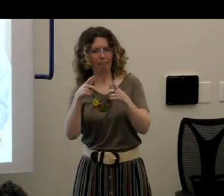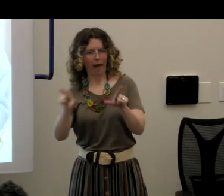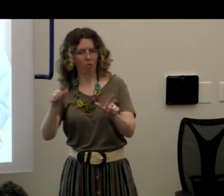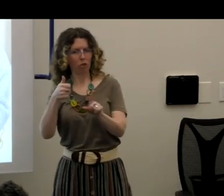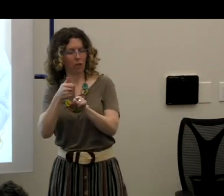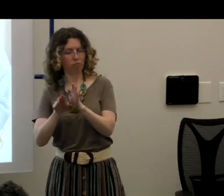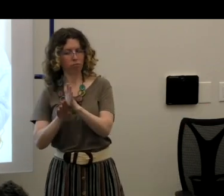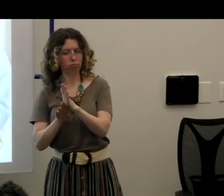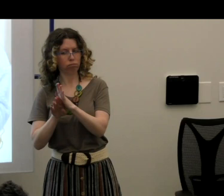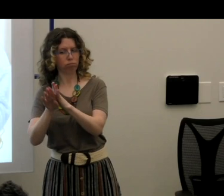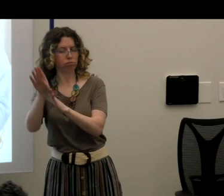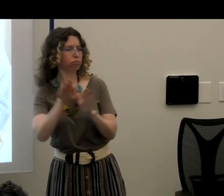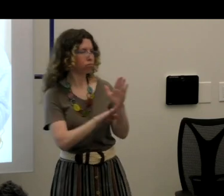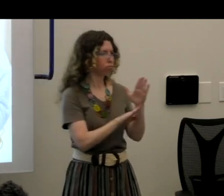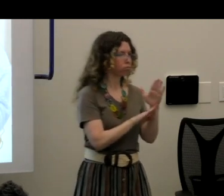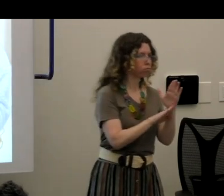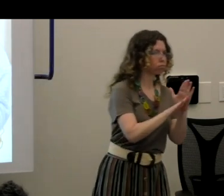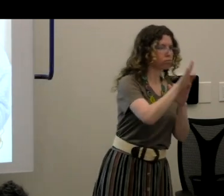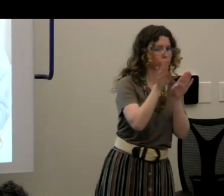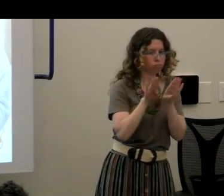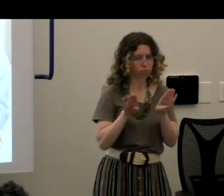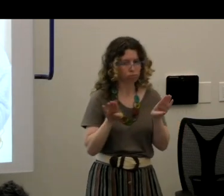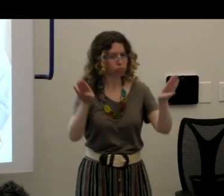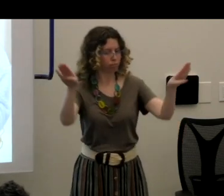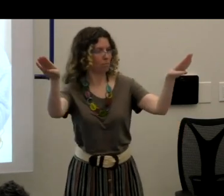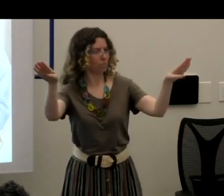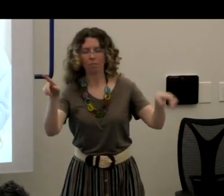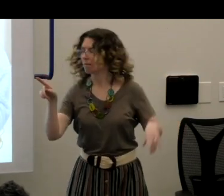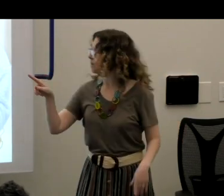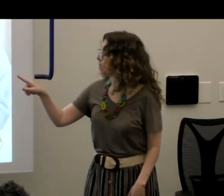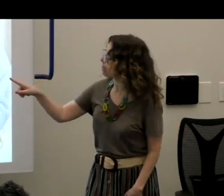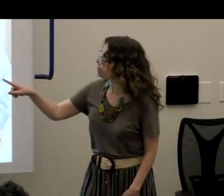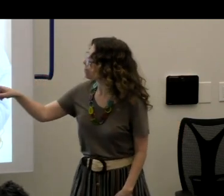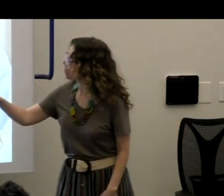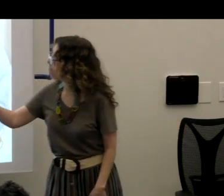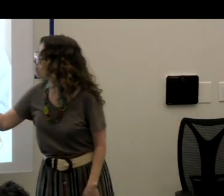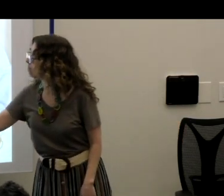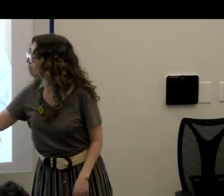were segregated. Therefore, their own languages emerged.